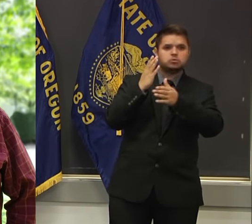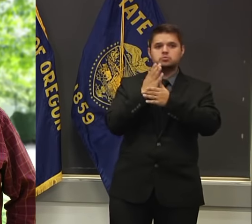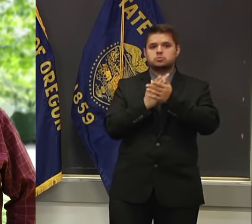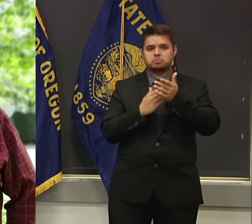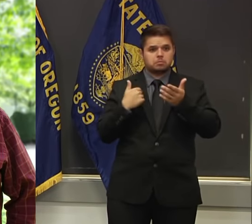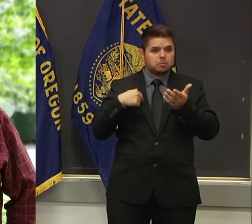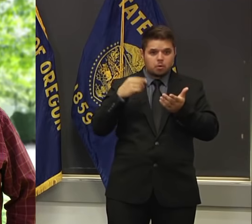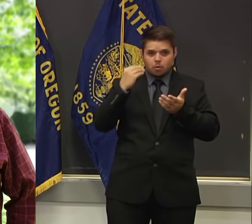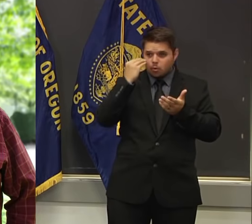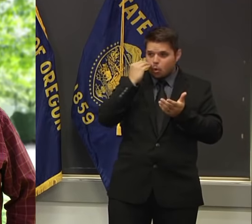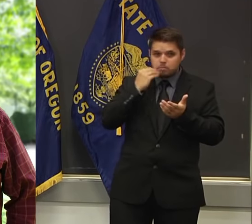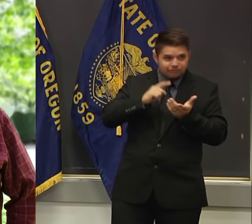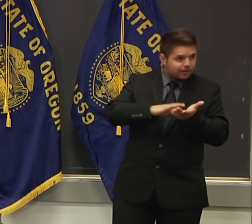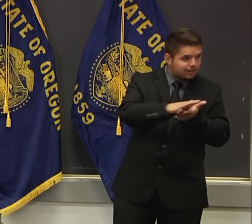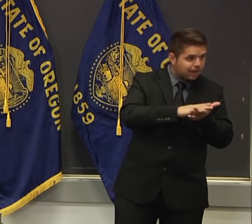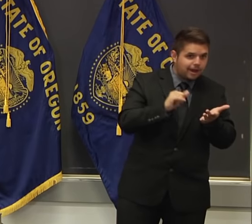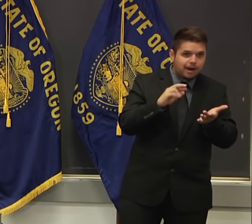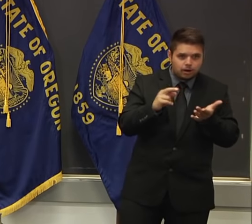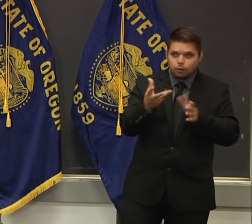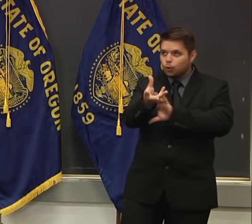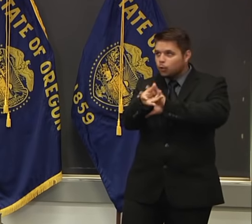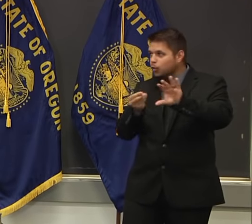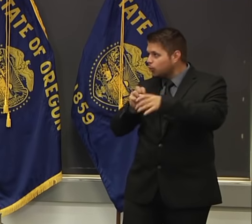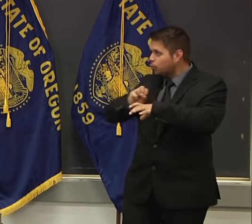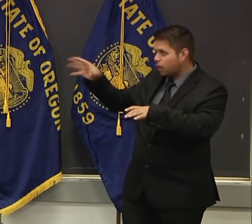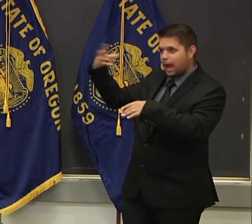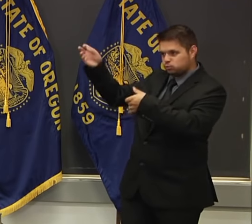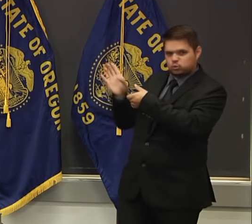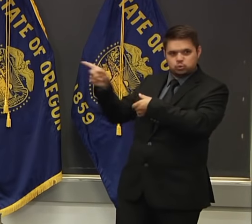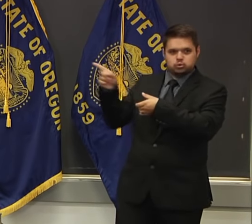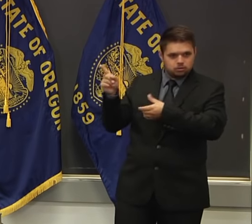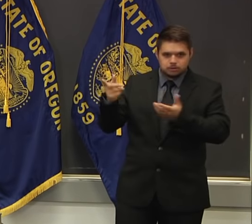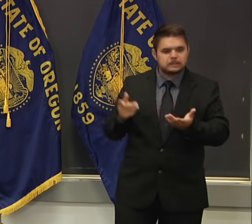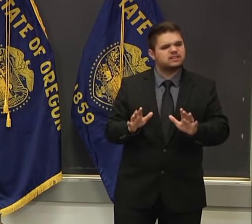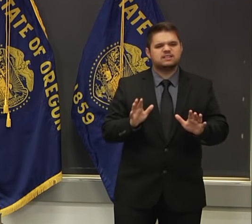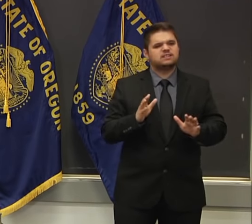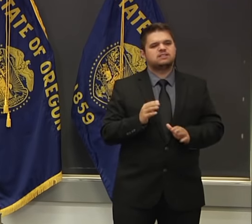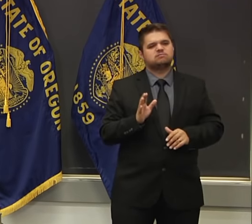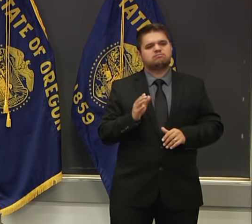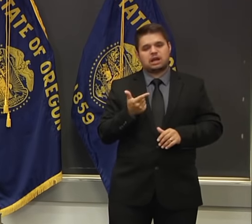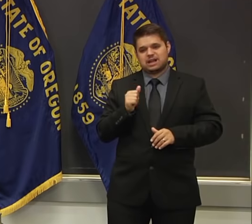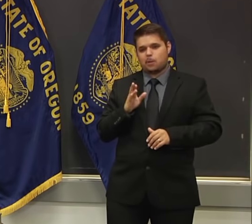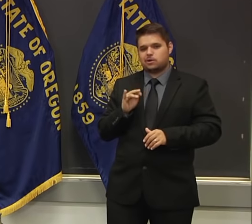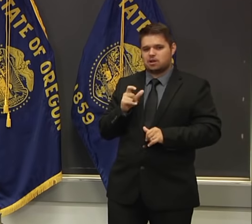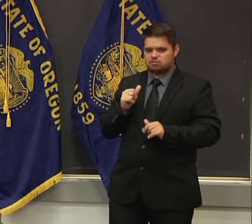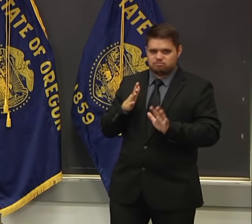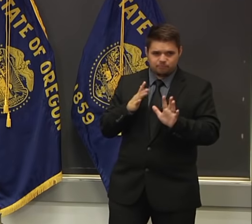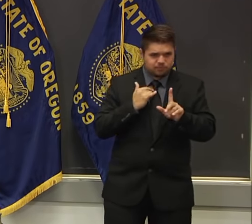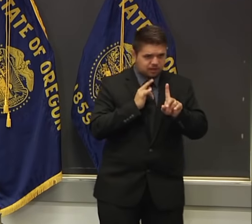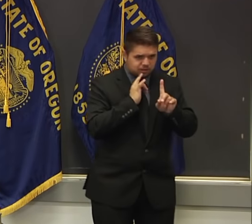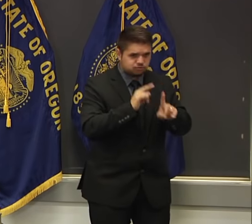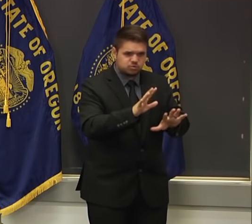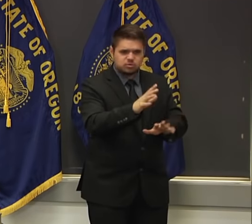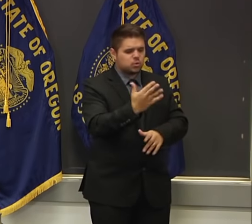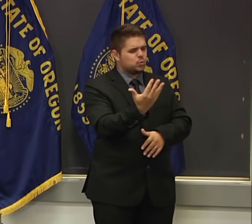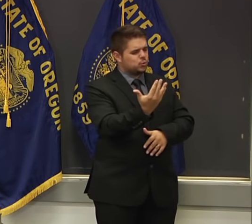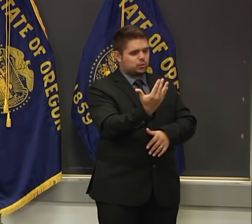So ideally, you'd wait until you had yellow conditions, at least yellow, and then green is the